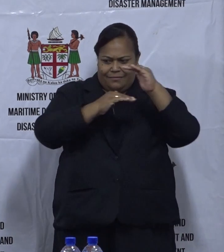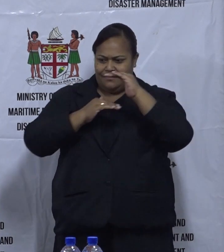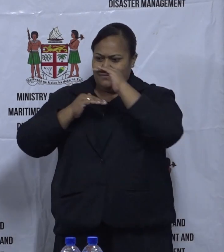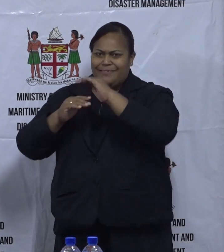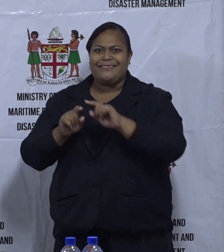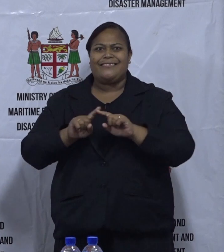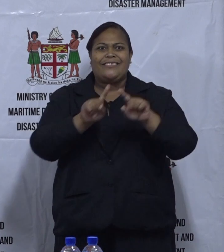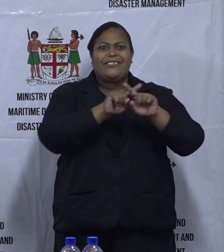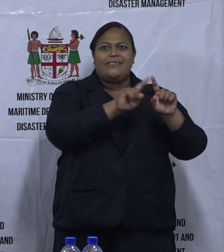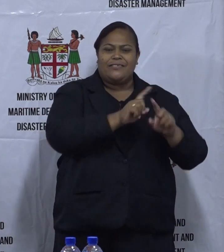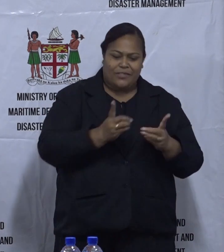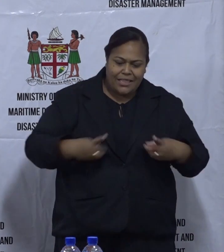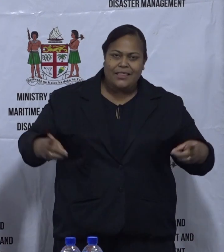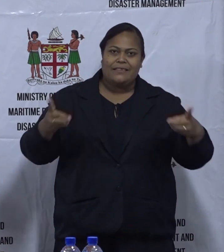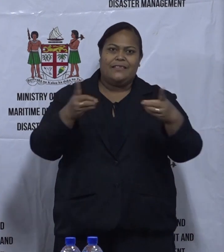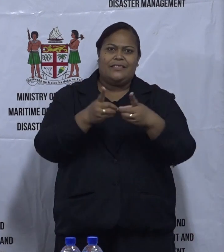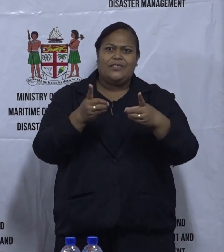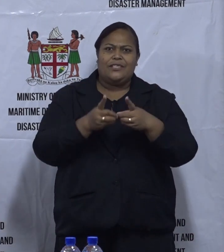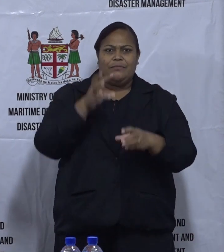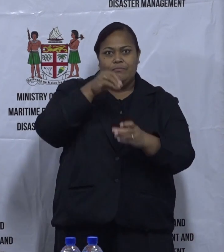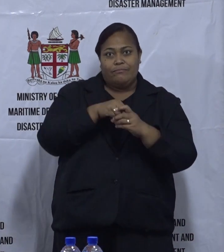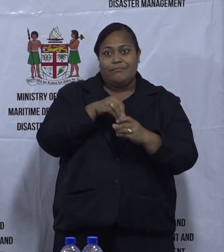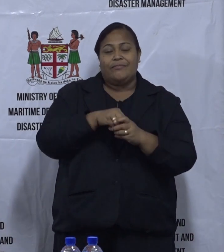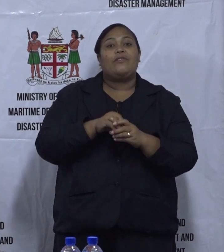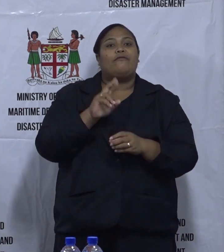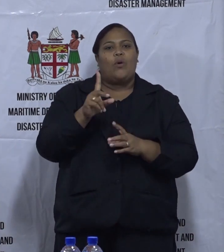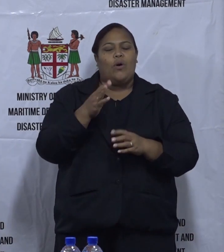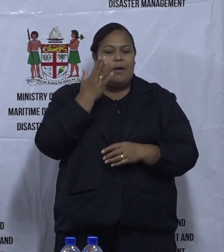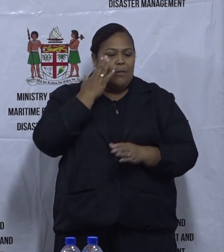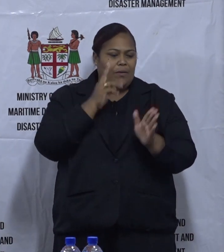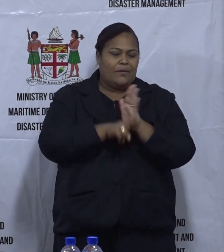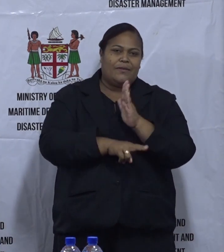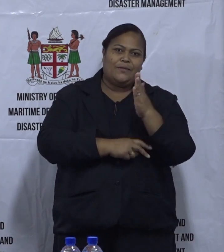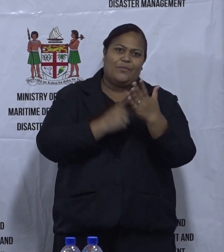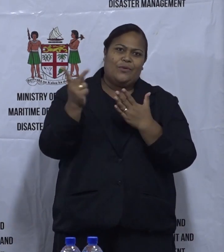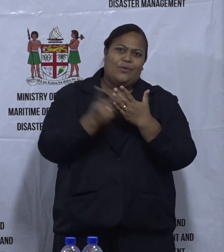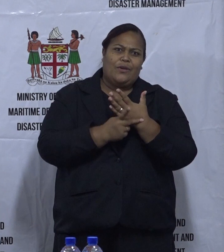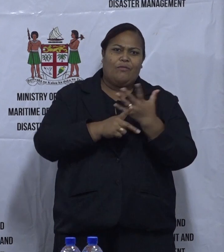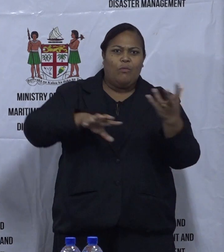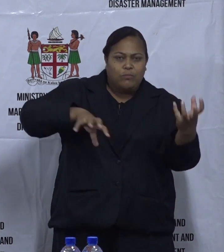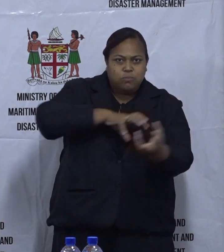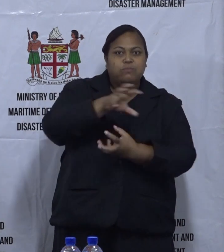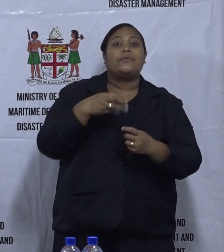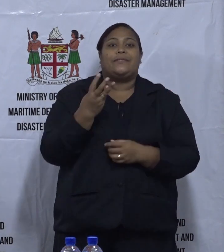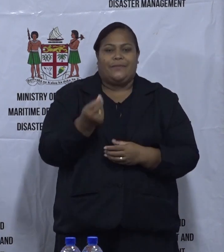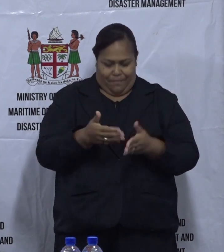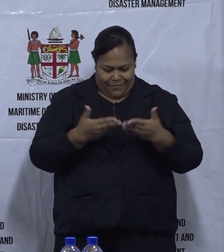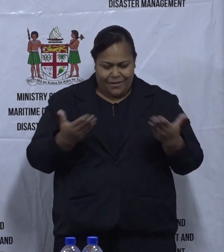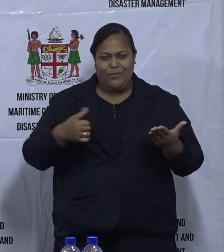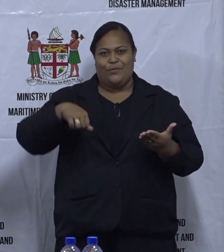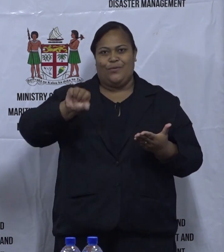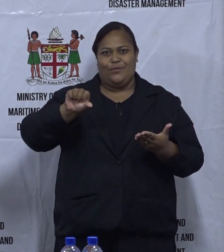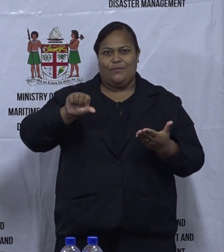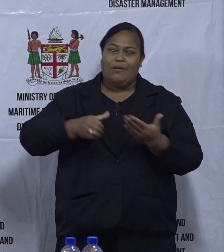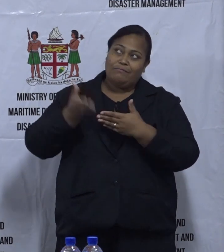in the division as part of its cyclone preparedness programs. Some of these are being used in the current